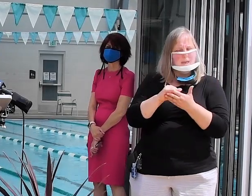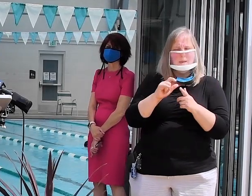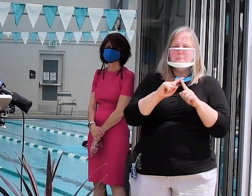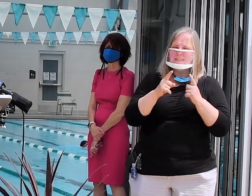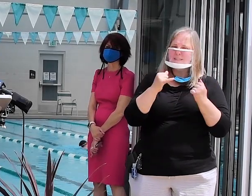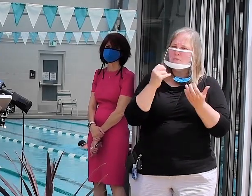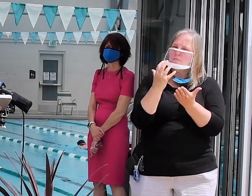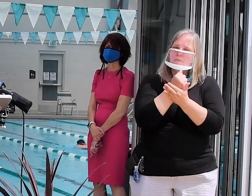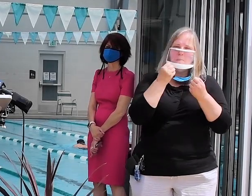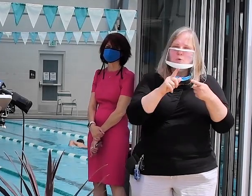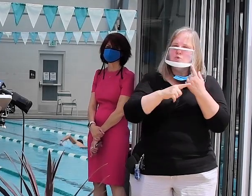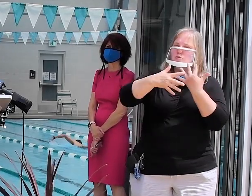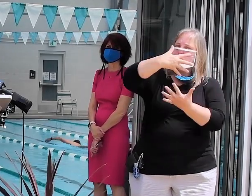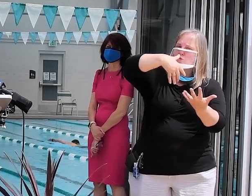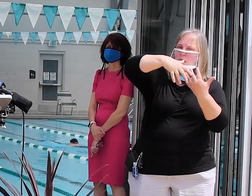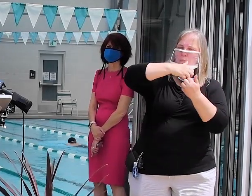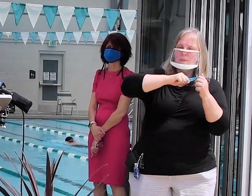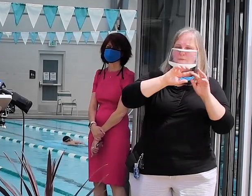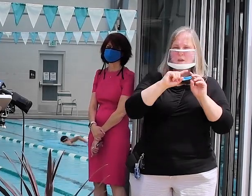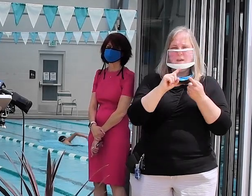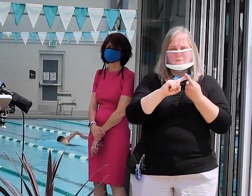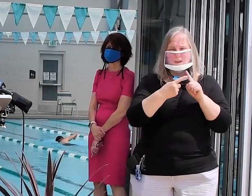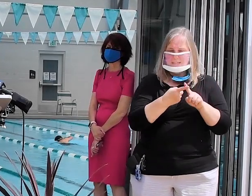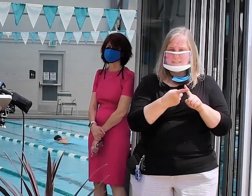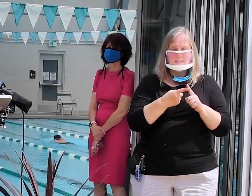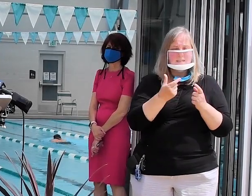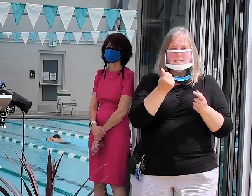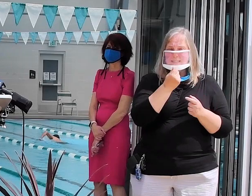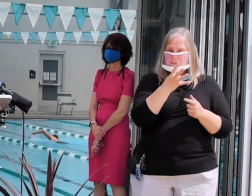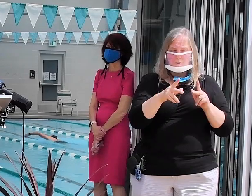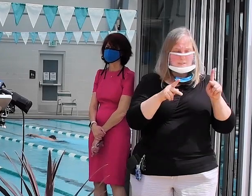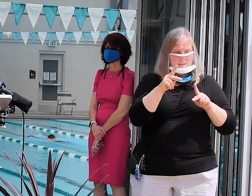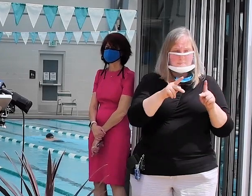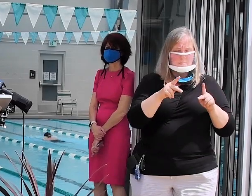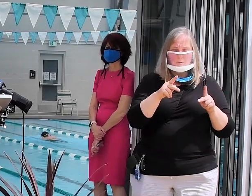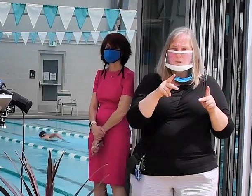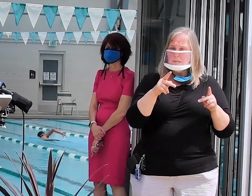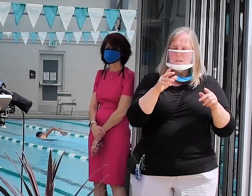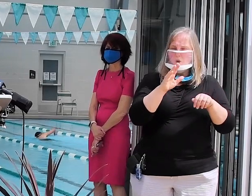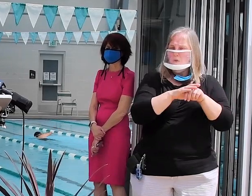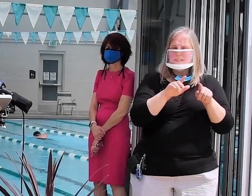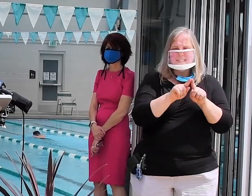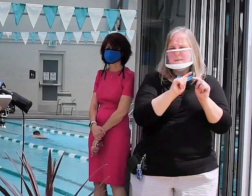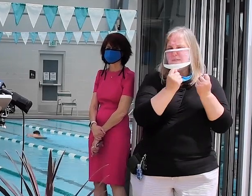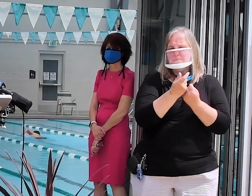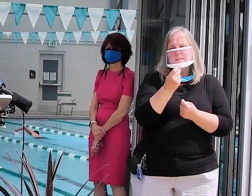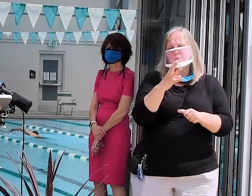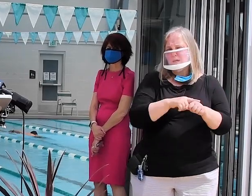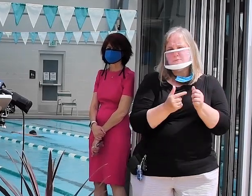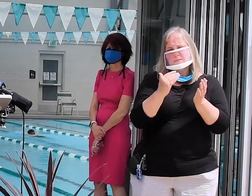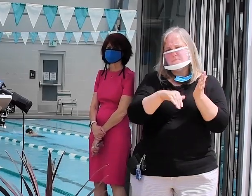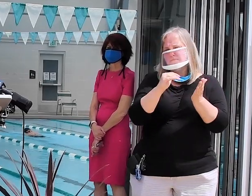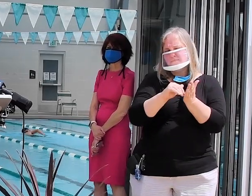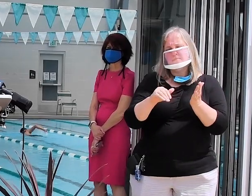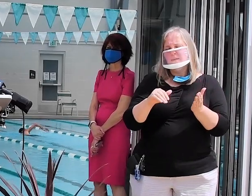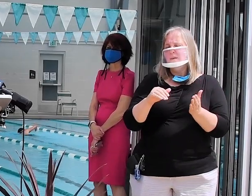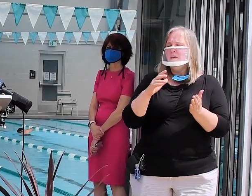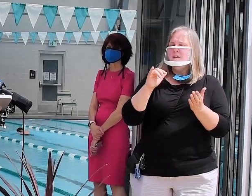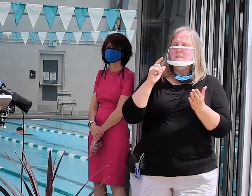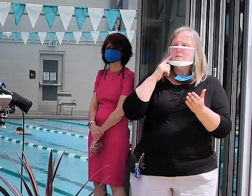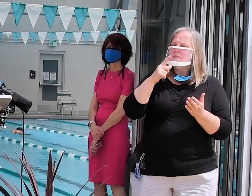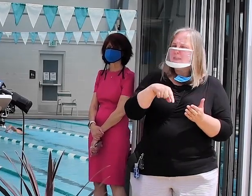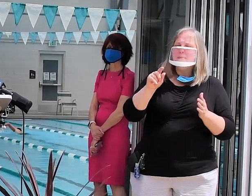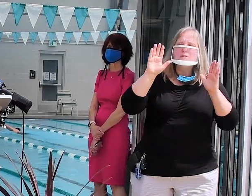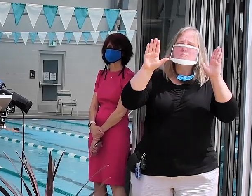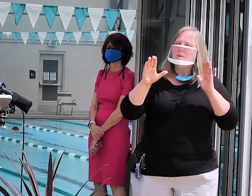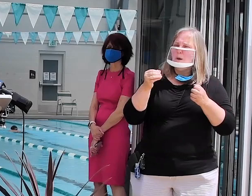with their friends. Some of their friends, they've been on my team several times. I've coached about 14 sessions here. For them, it's been just an incredible opportunity. Howard